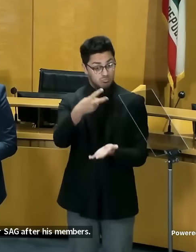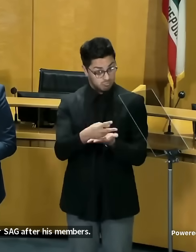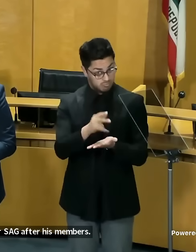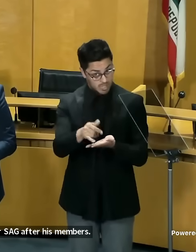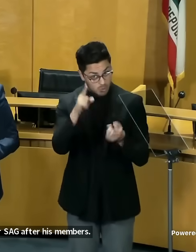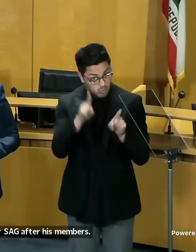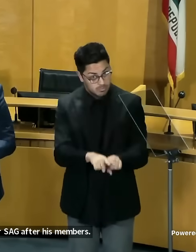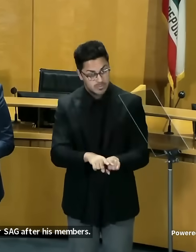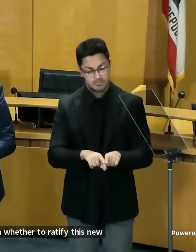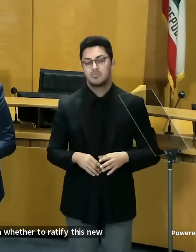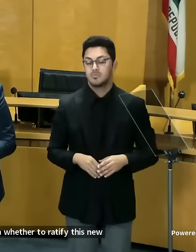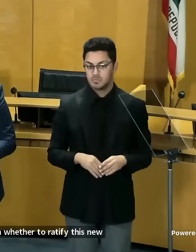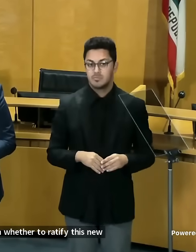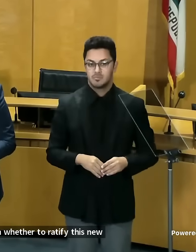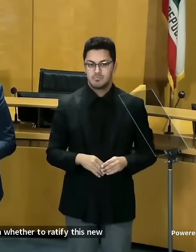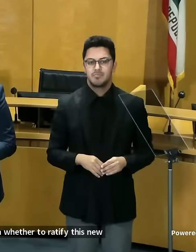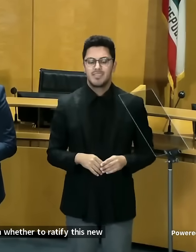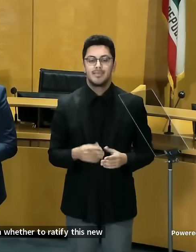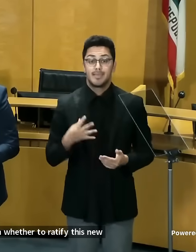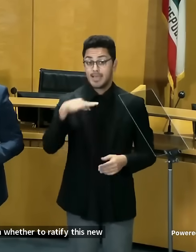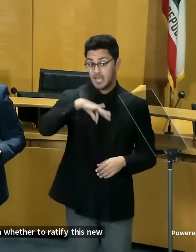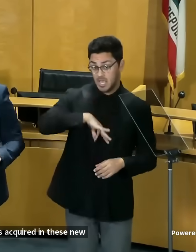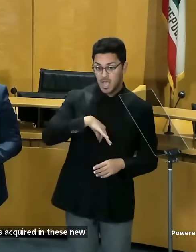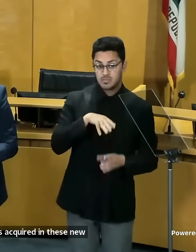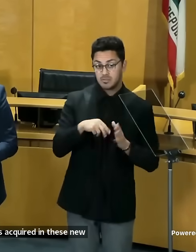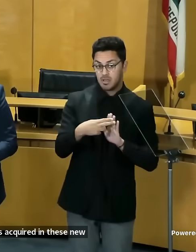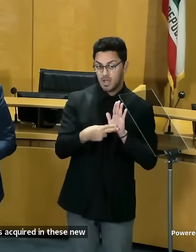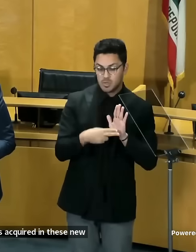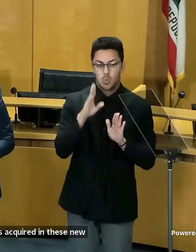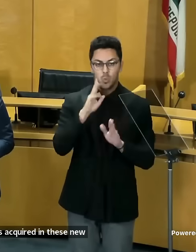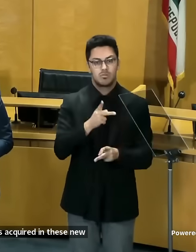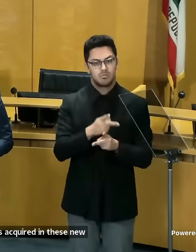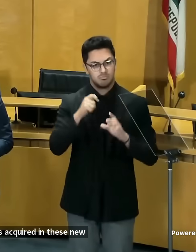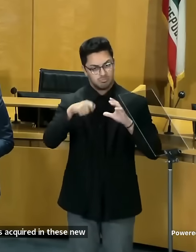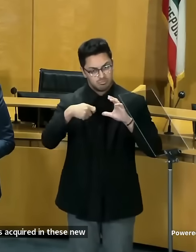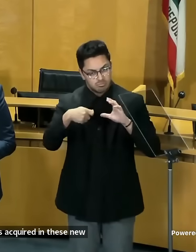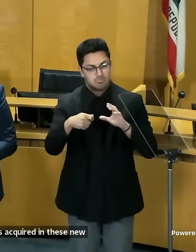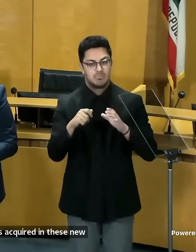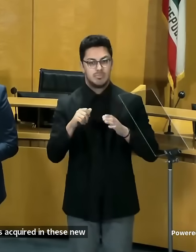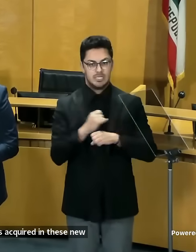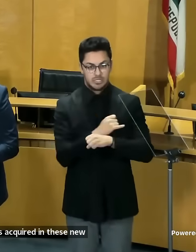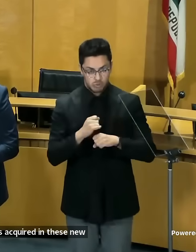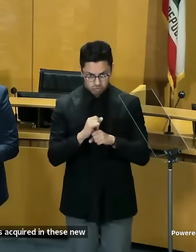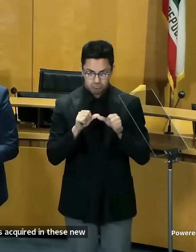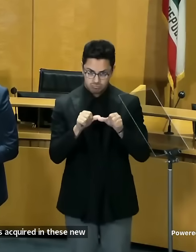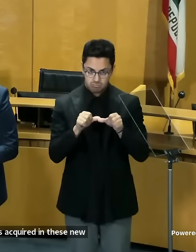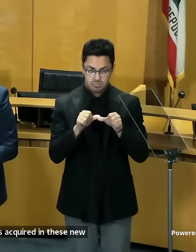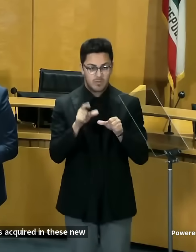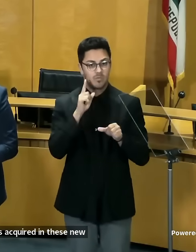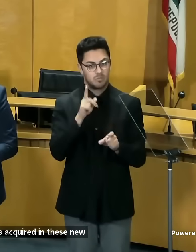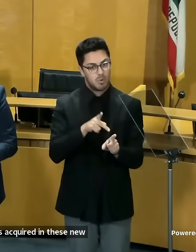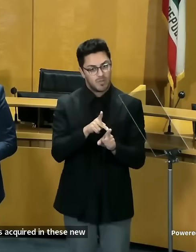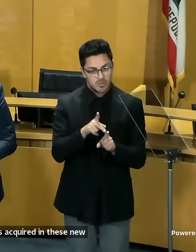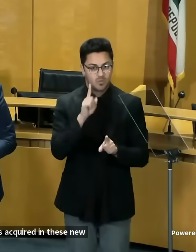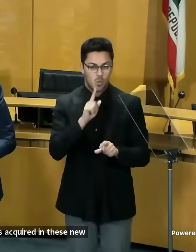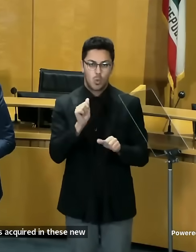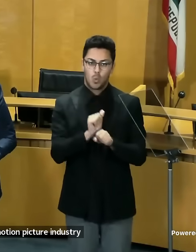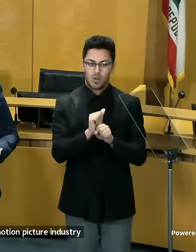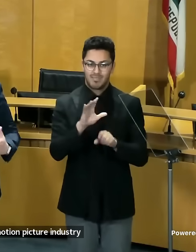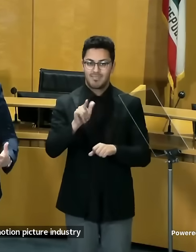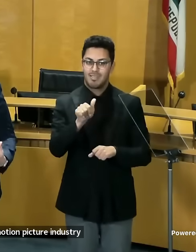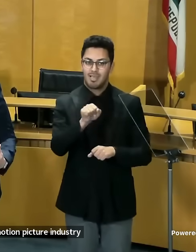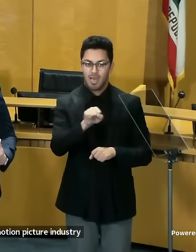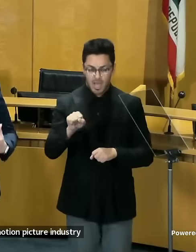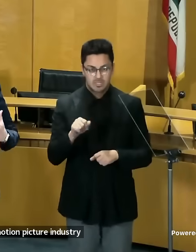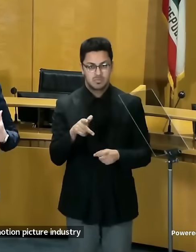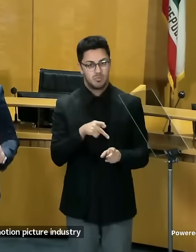agreement. While the gains acquired in these new contracts will keep the motion picture industry sustainable as a profession for working class performers, they